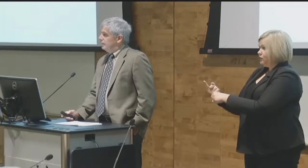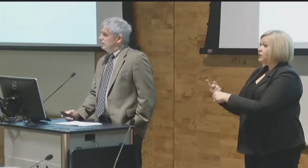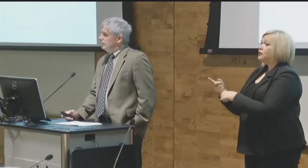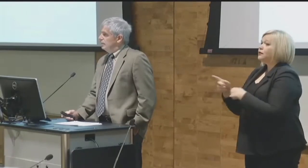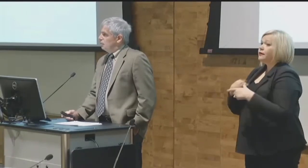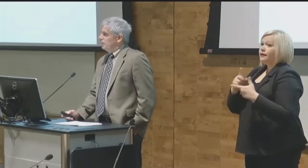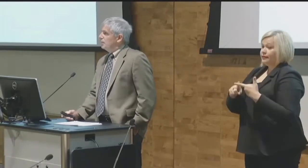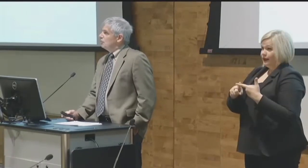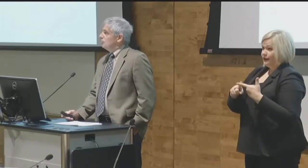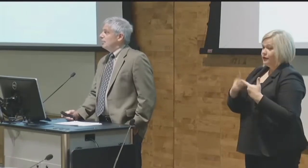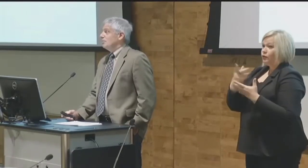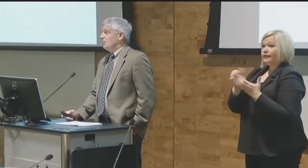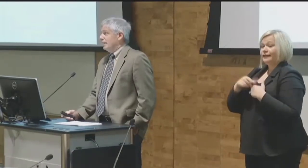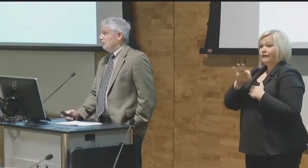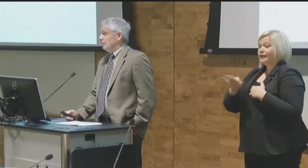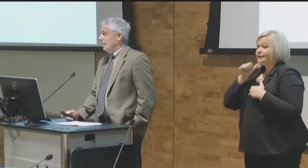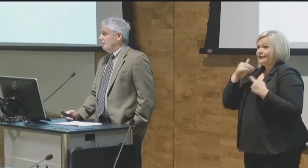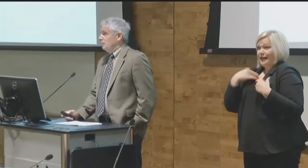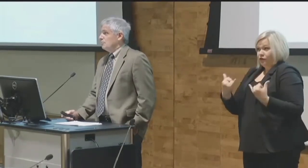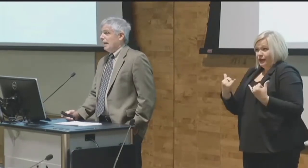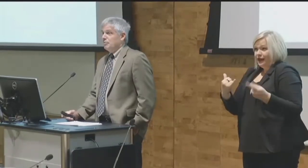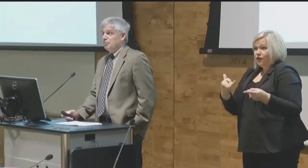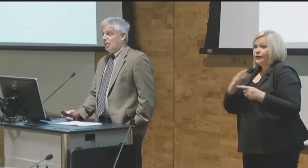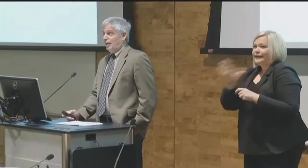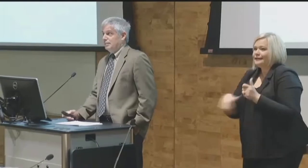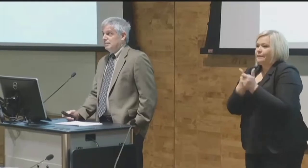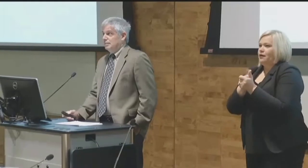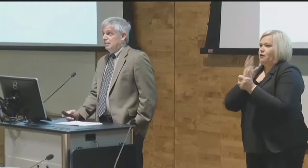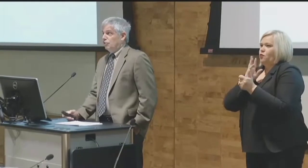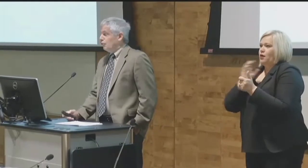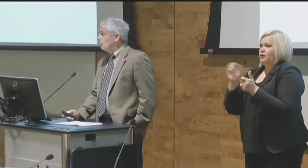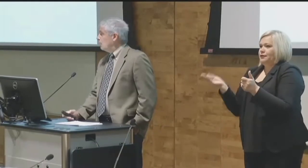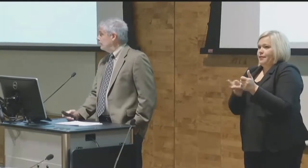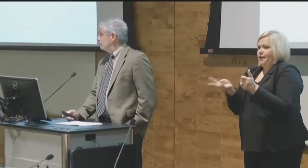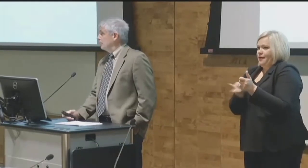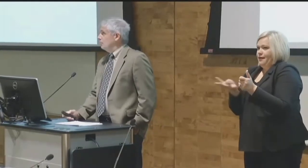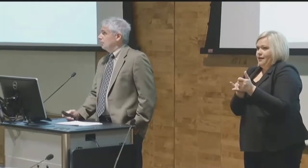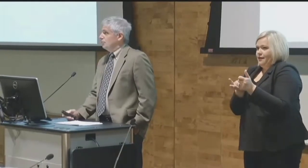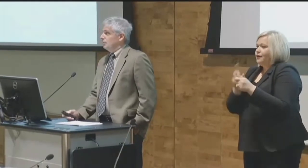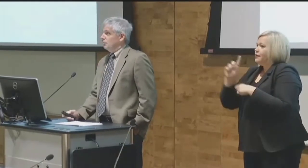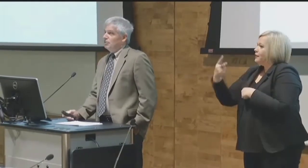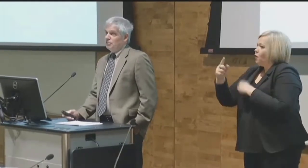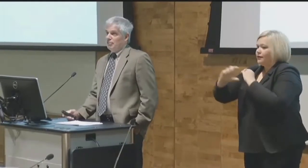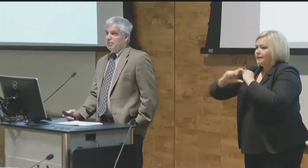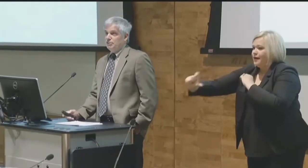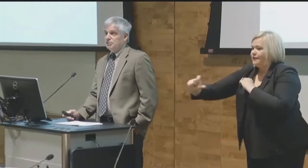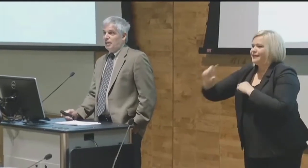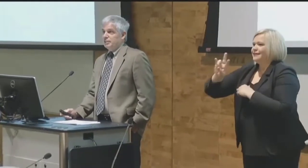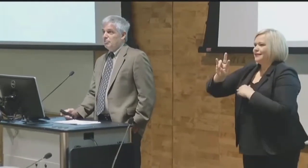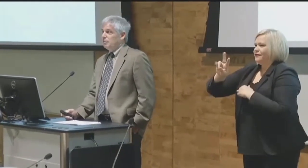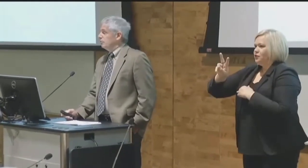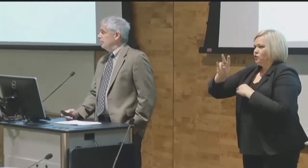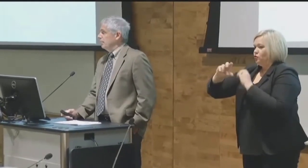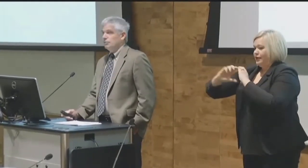And then, one of the things that Flint does not have right now is a backup supply. The sole pipe that goes to the city of Flint is a 72-inch